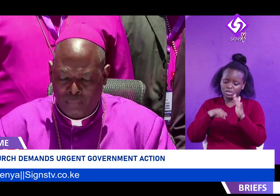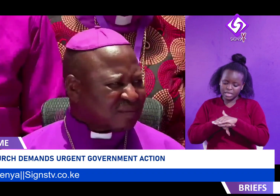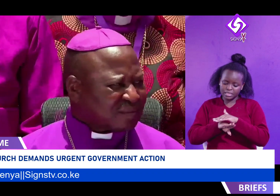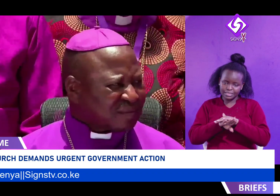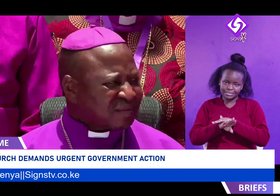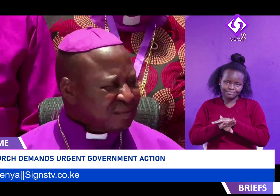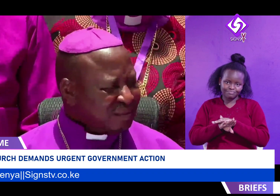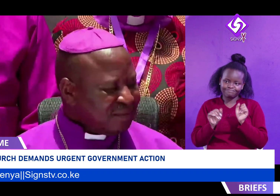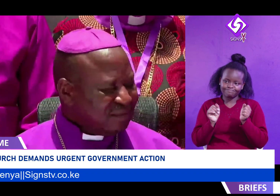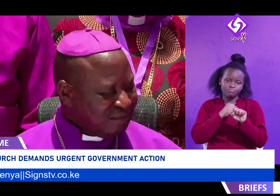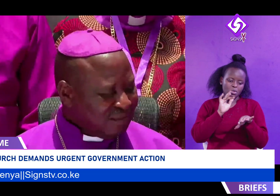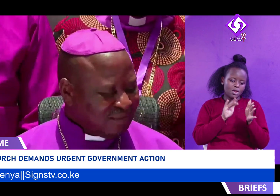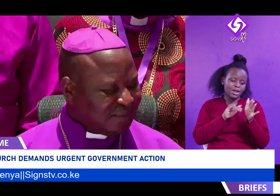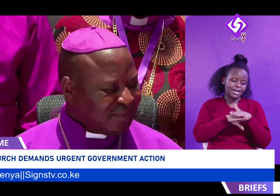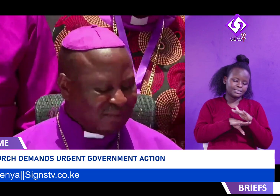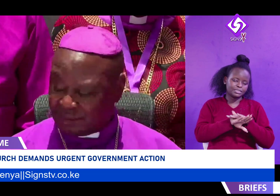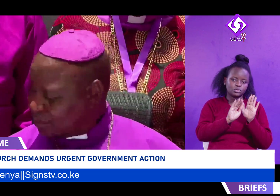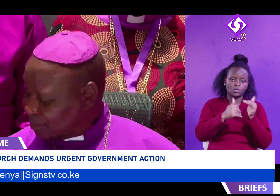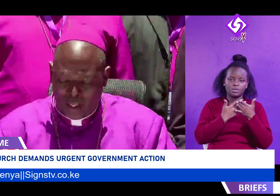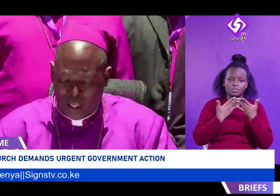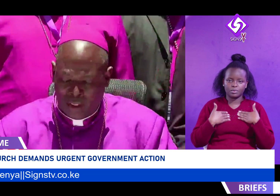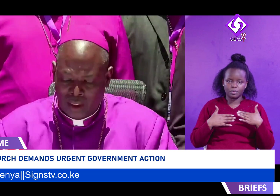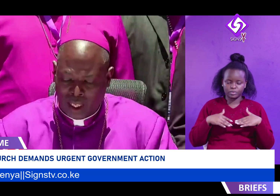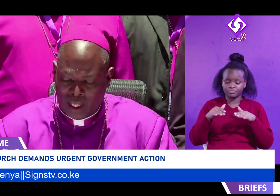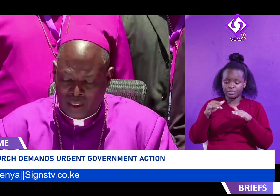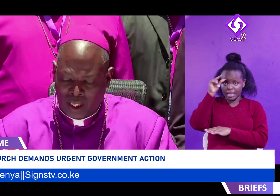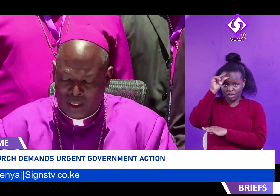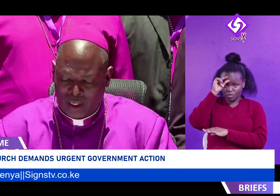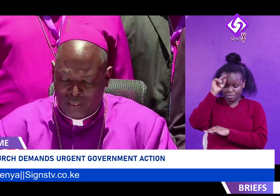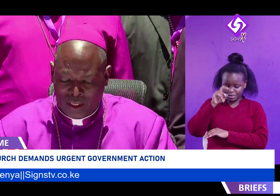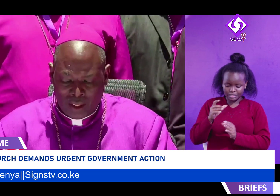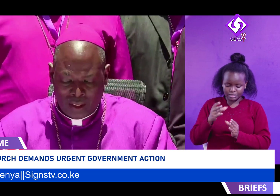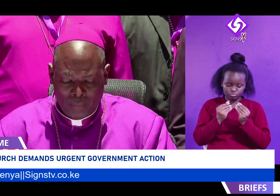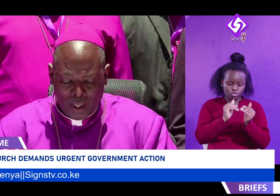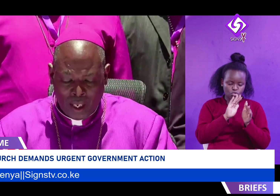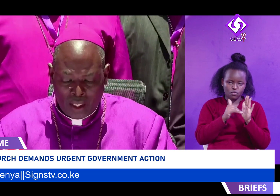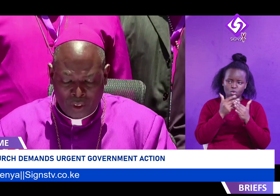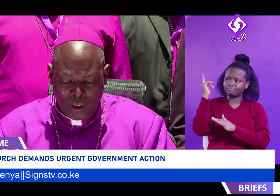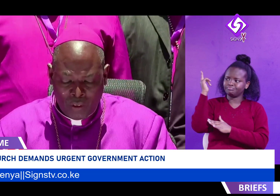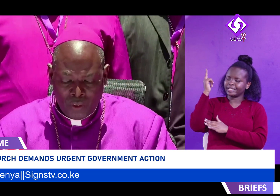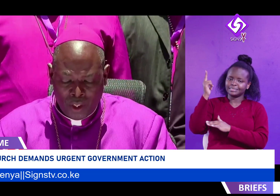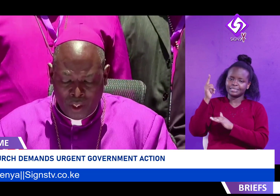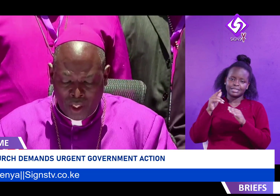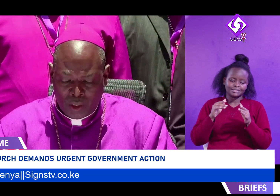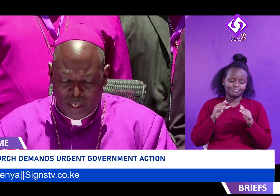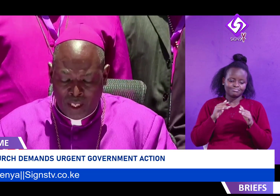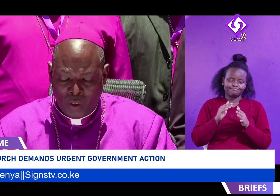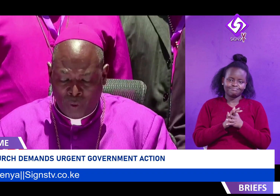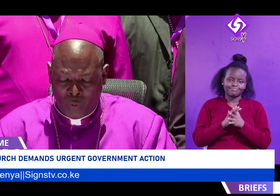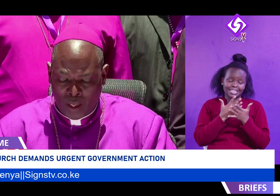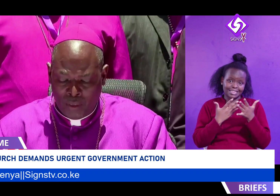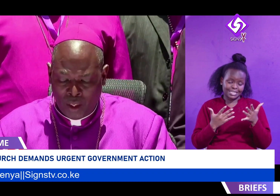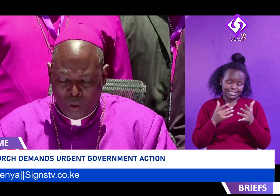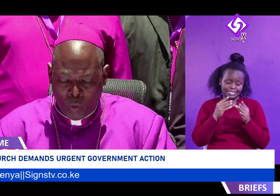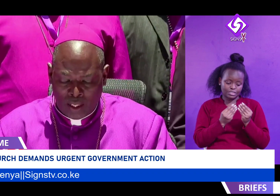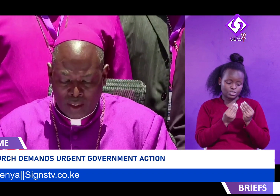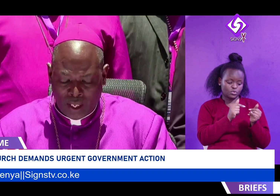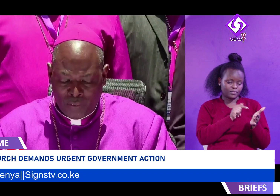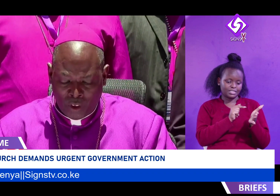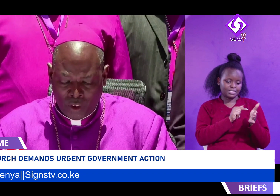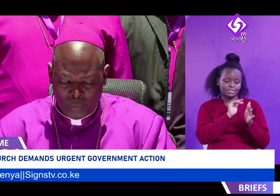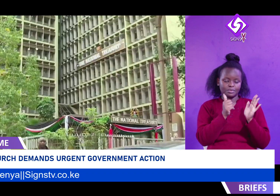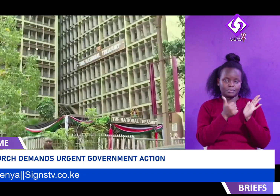many. Government must swiftly act to address the lecturers' grievances and solve this perennial problem